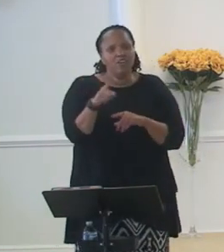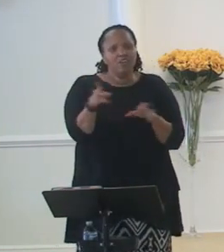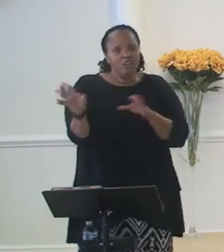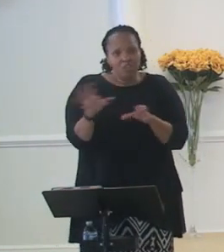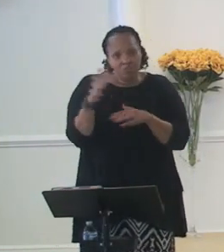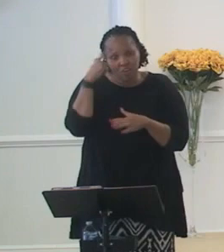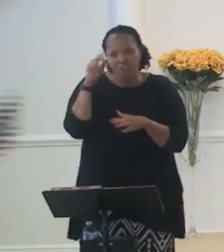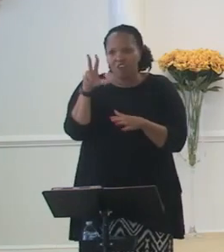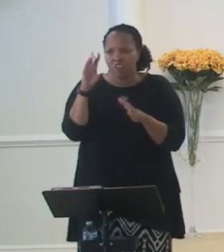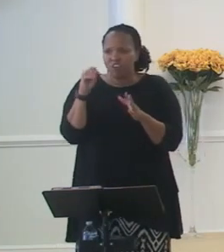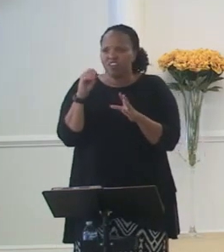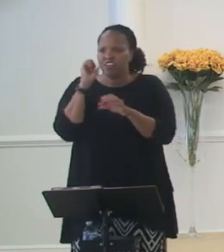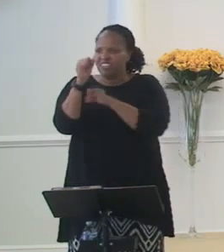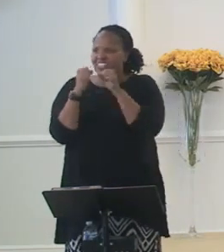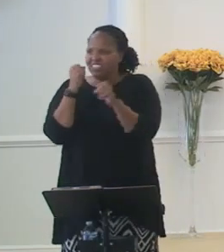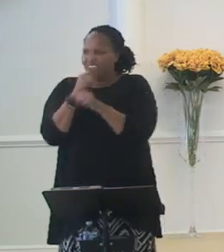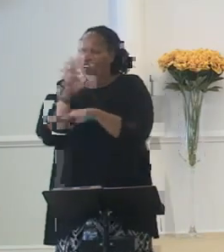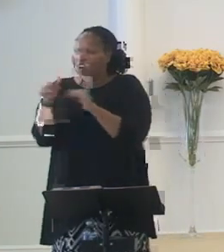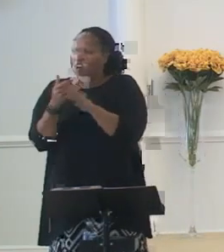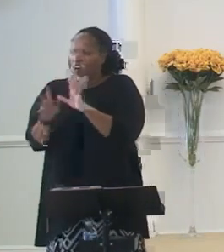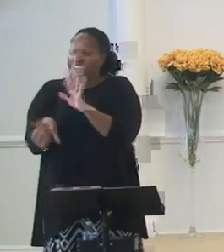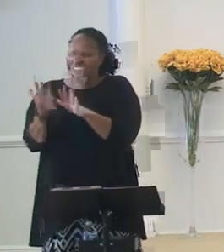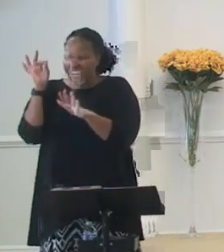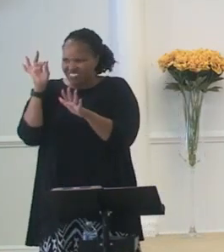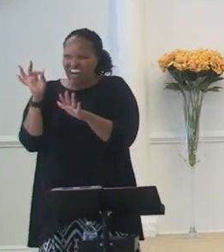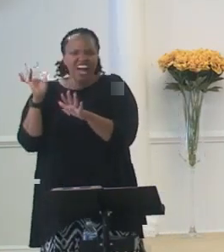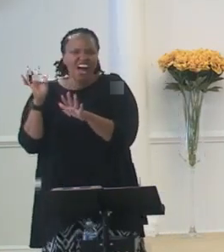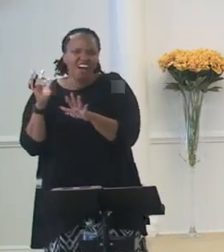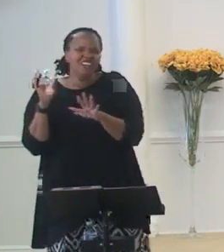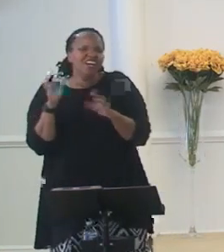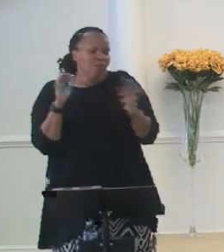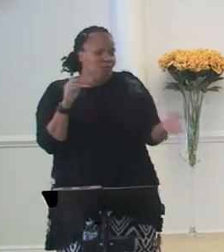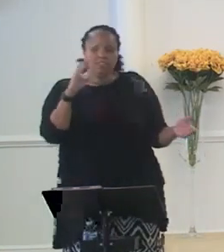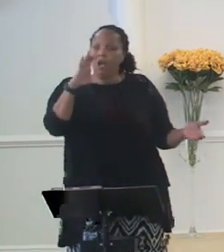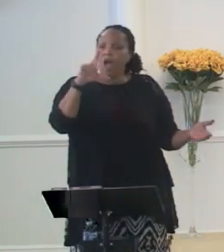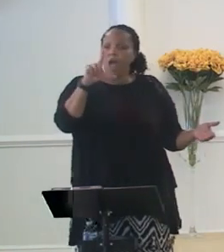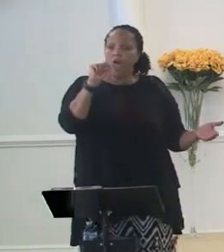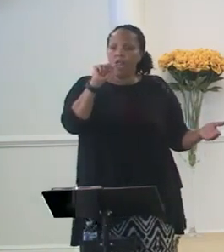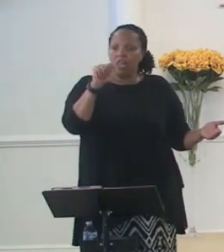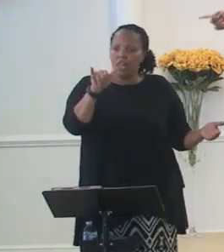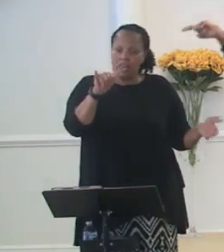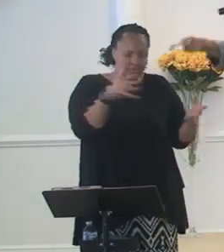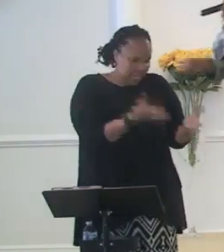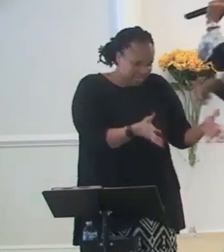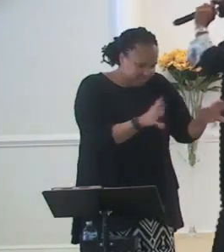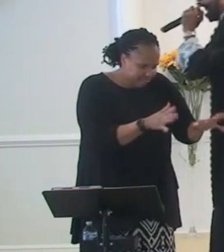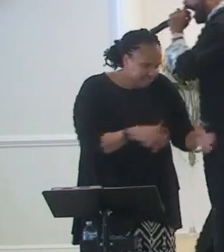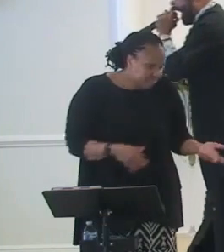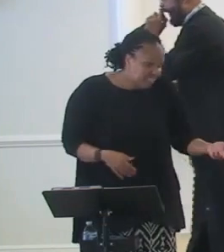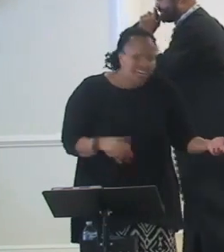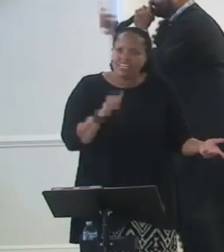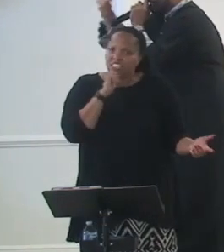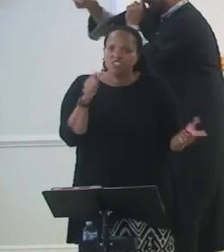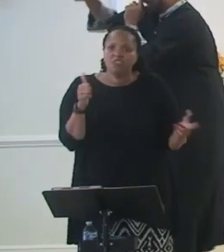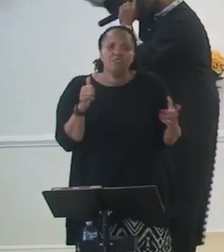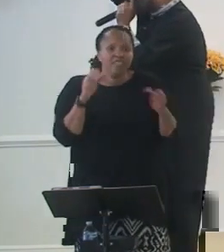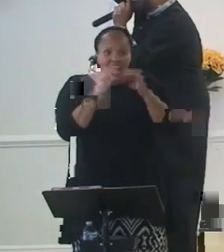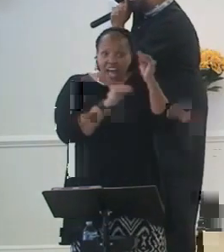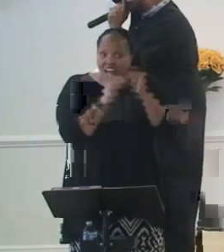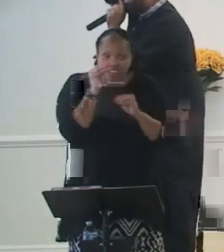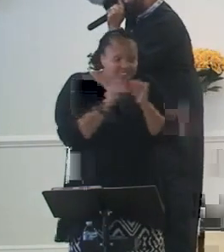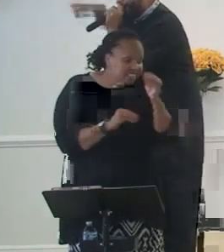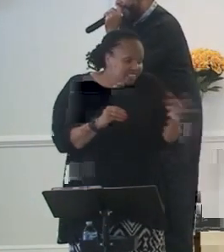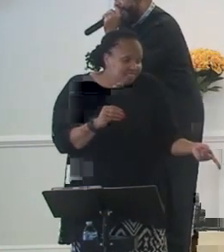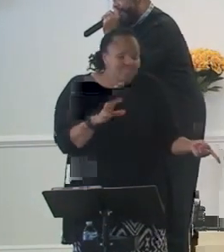years. And all I found was another lump of clay when I found you. I didn't find you made up. I didn't find you